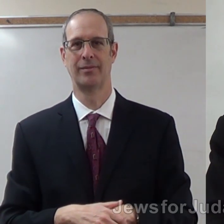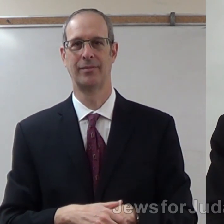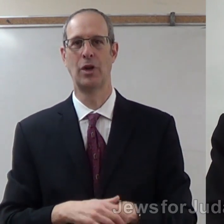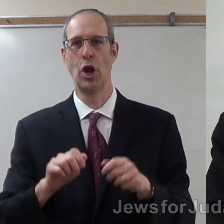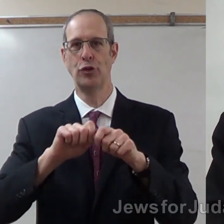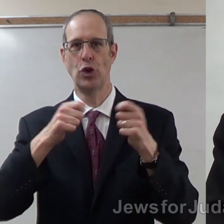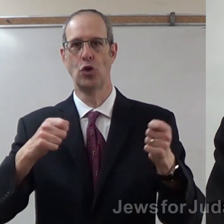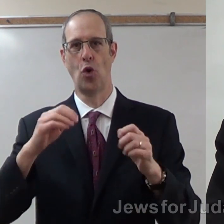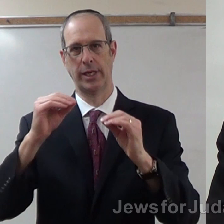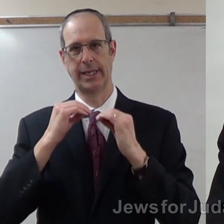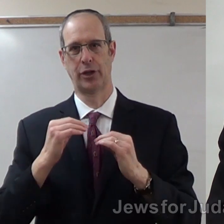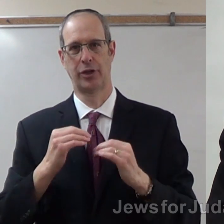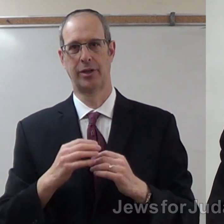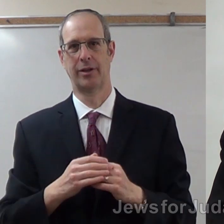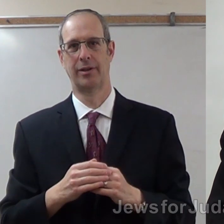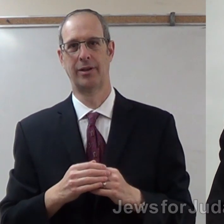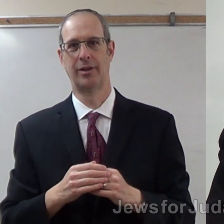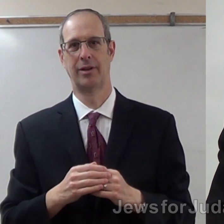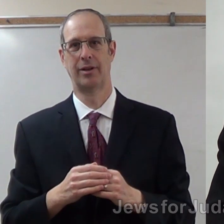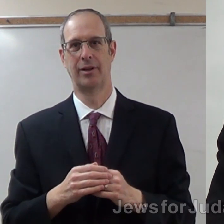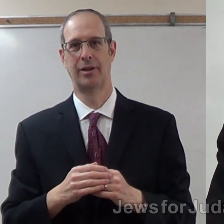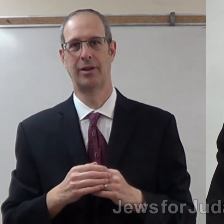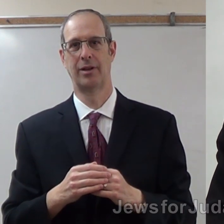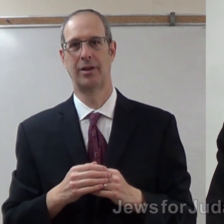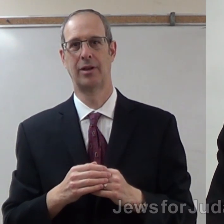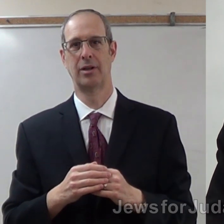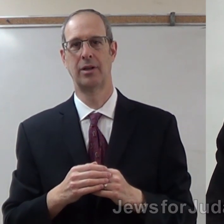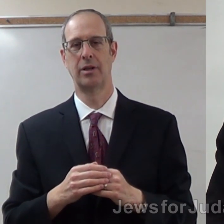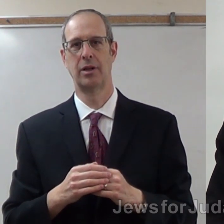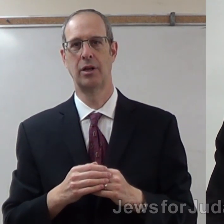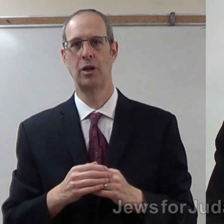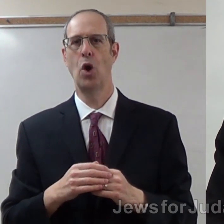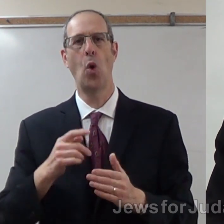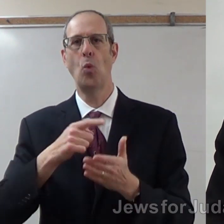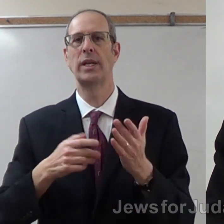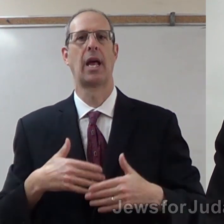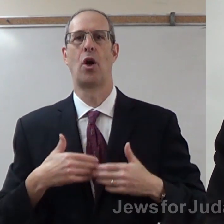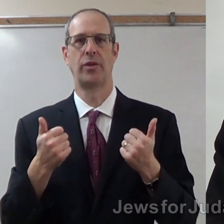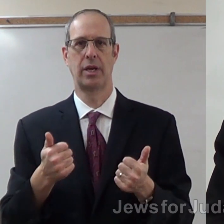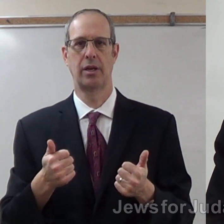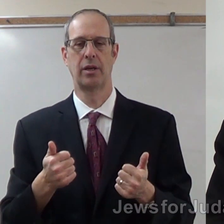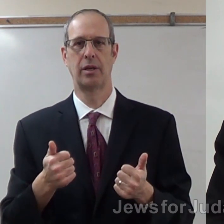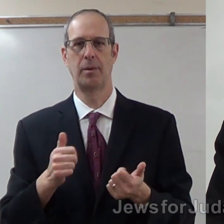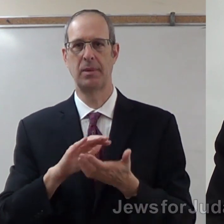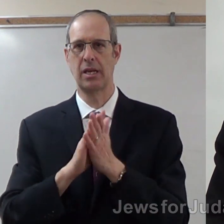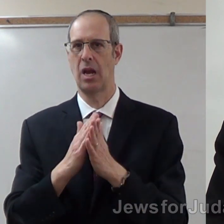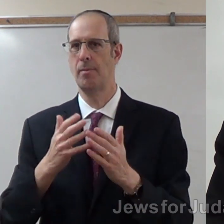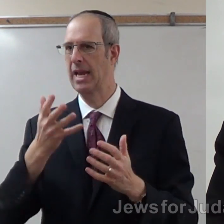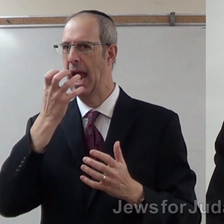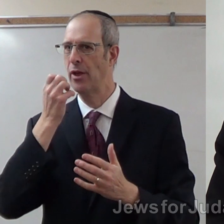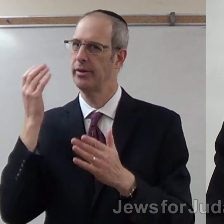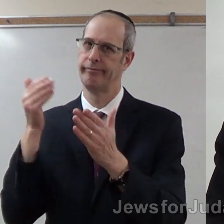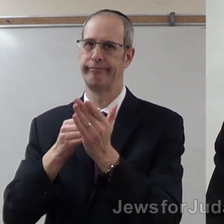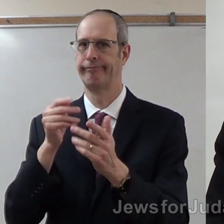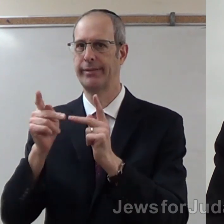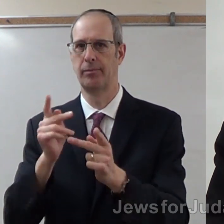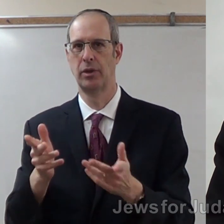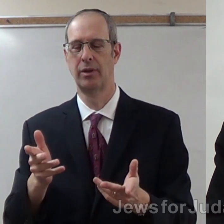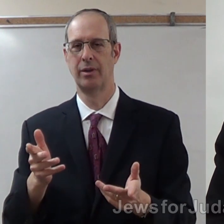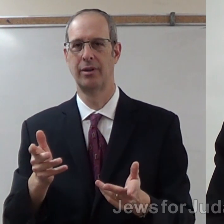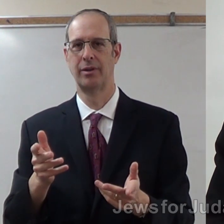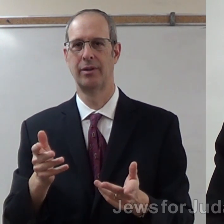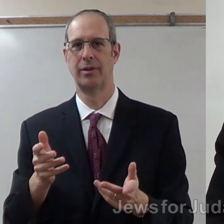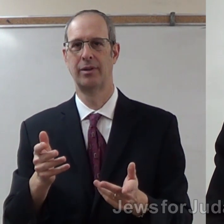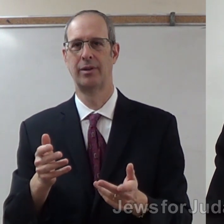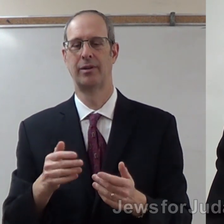The Torah teaches us that what is much healthier than getting angry with people, with